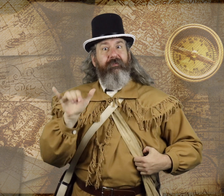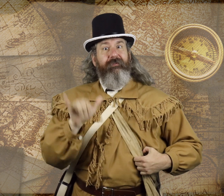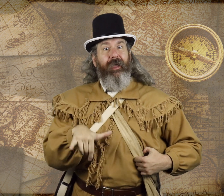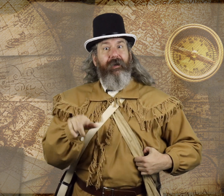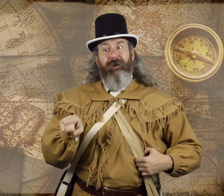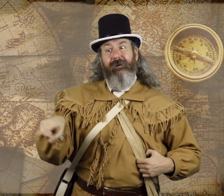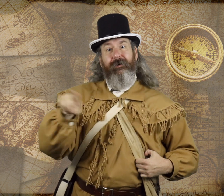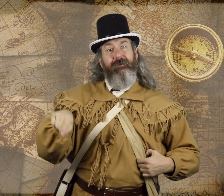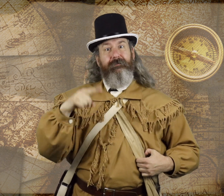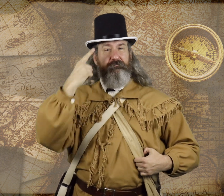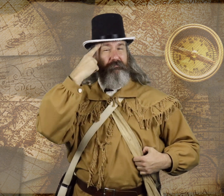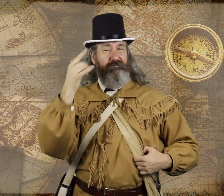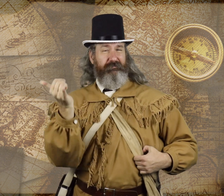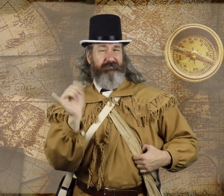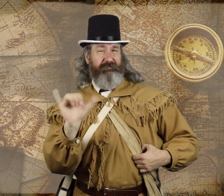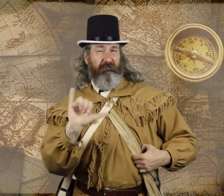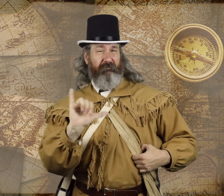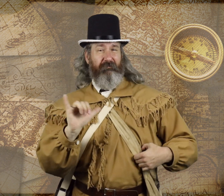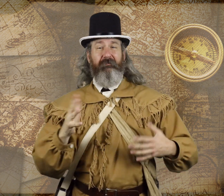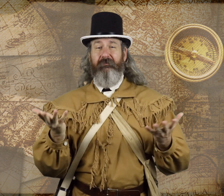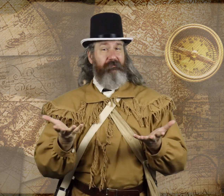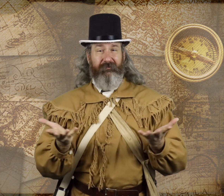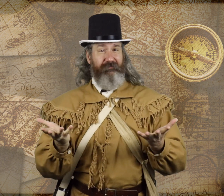These animals included